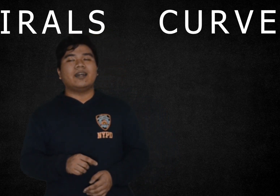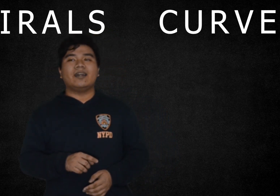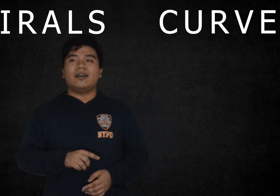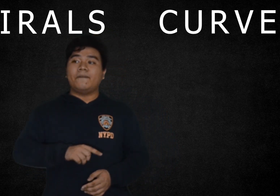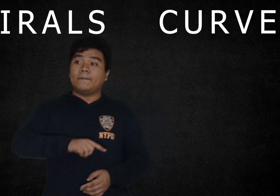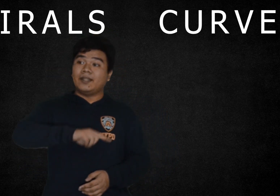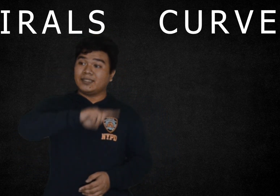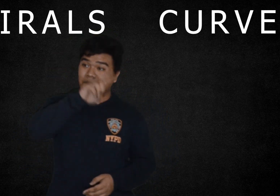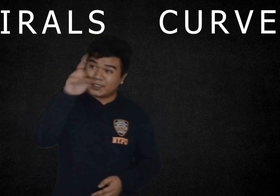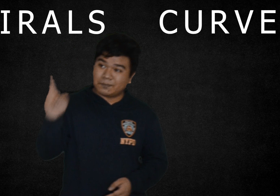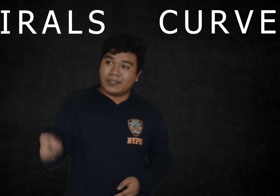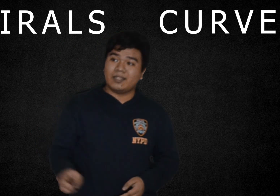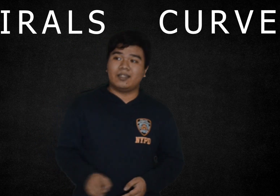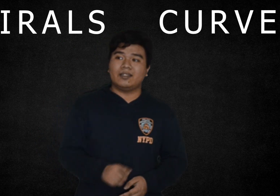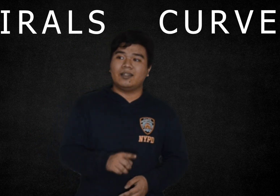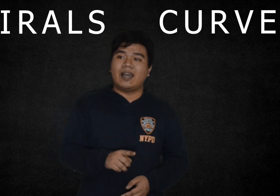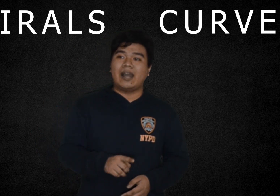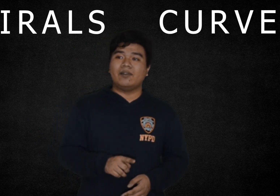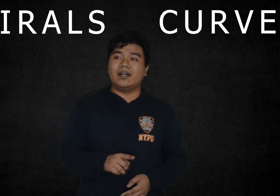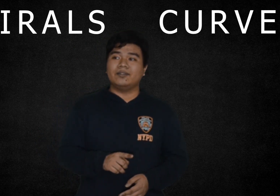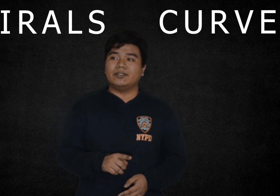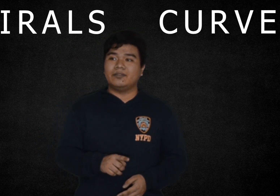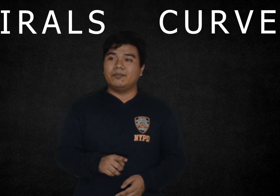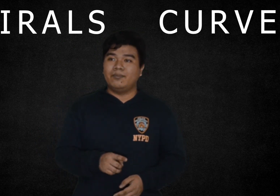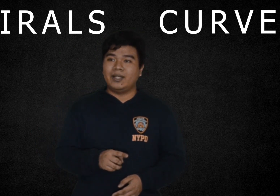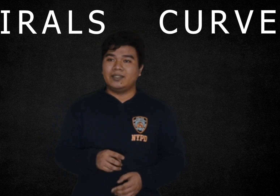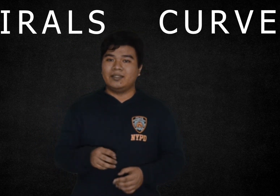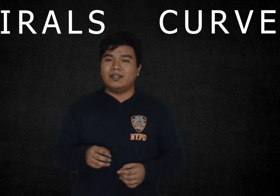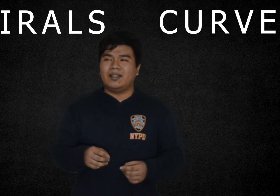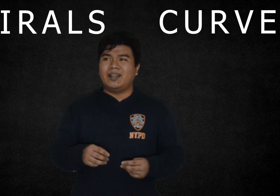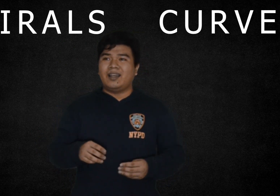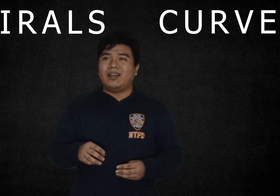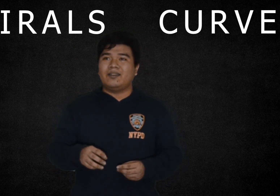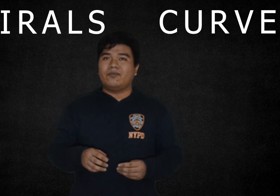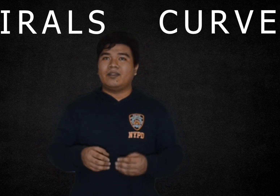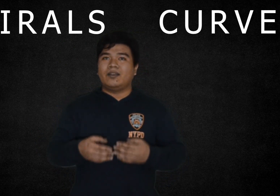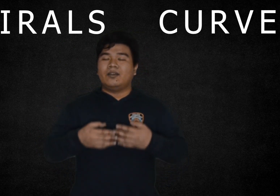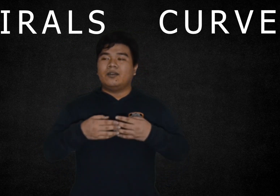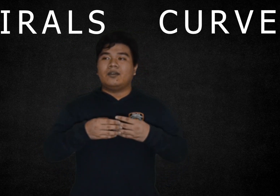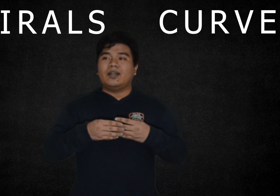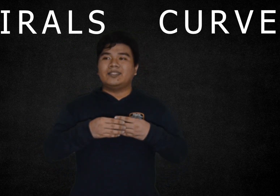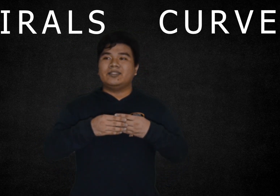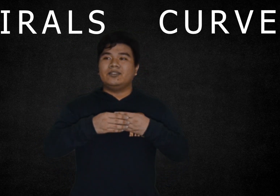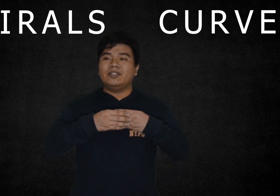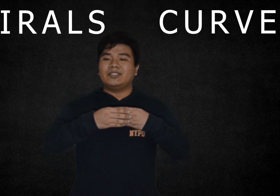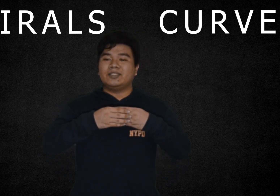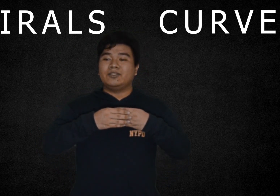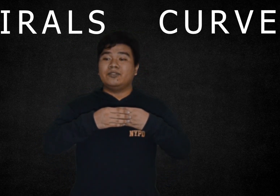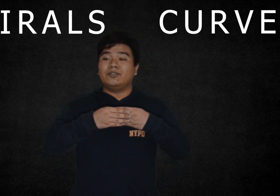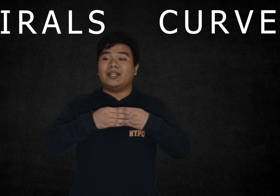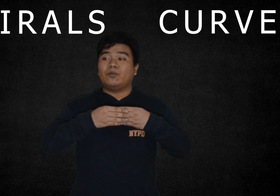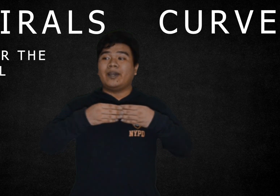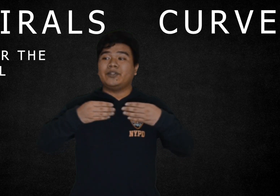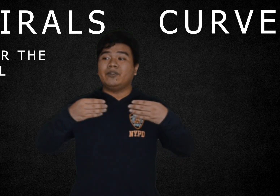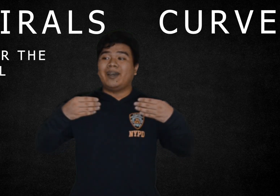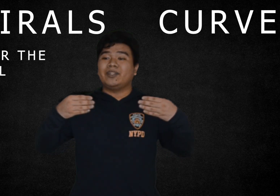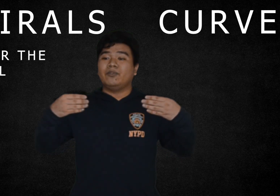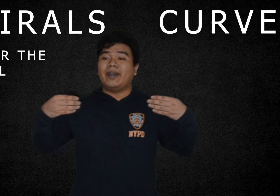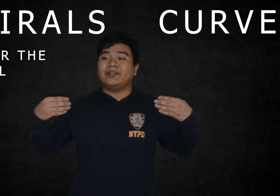That just keeps spinning around. But as soon as you get wider and wider and wider,